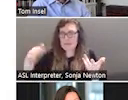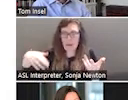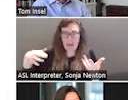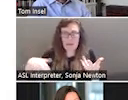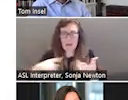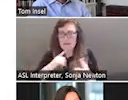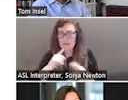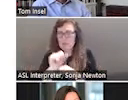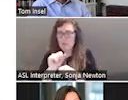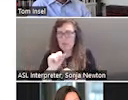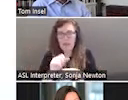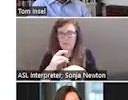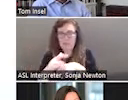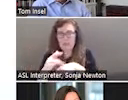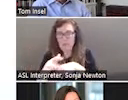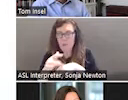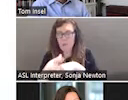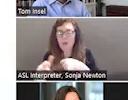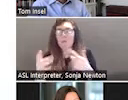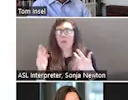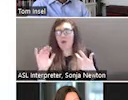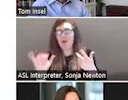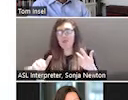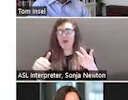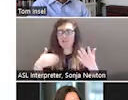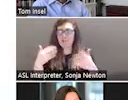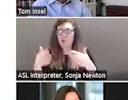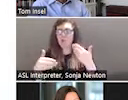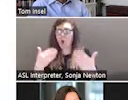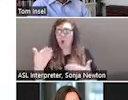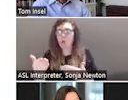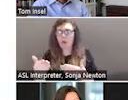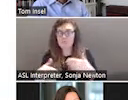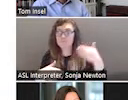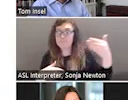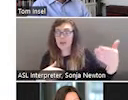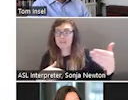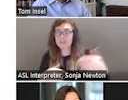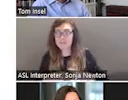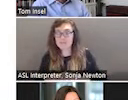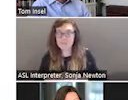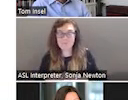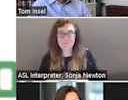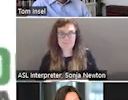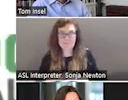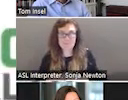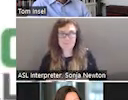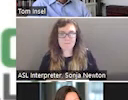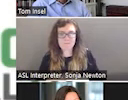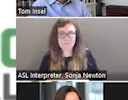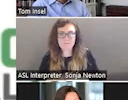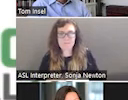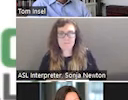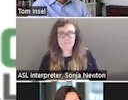available because of innovation, but that's where we're going. And that is very much the vision. Next slide. It's not just a vision for people